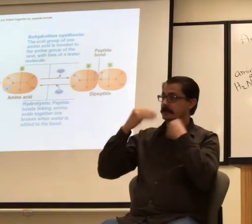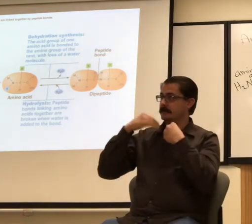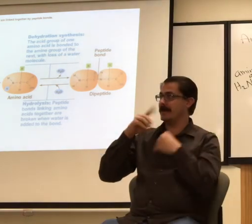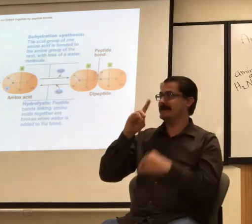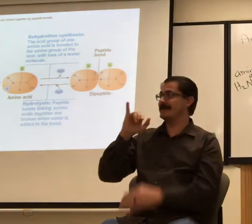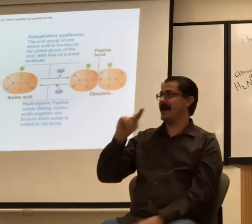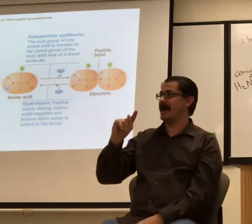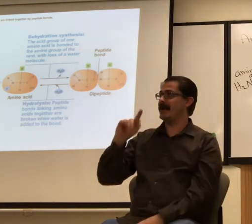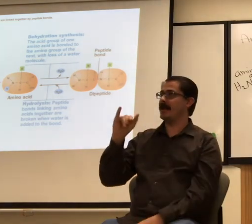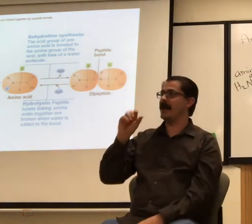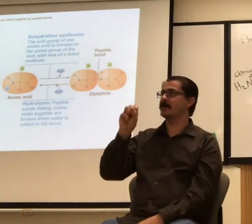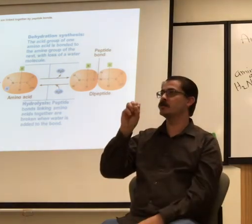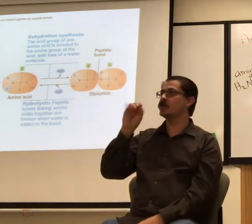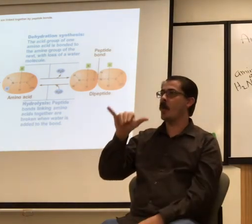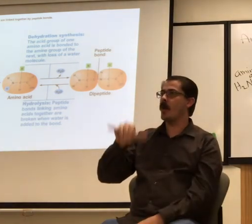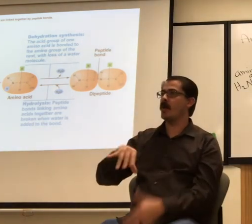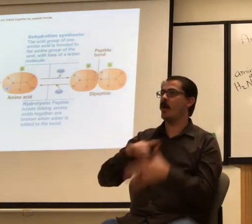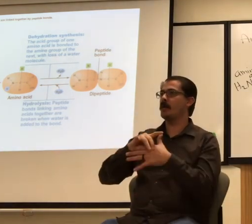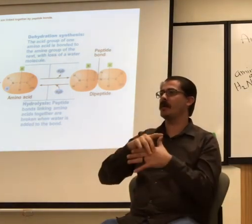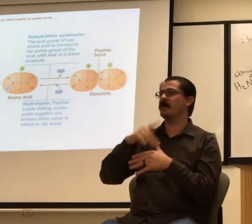like soy or meat.